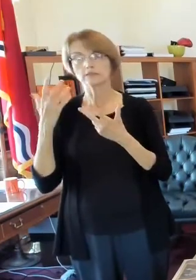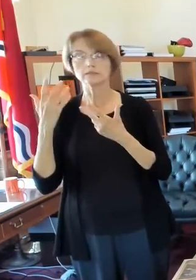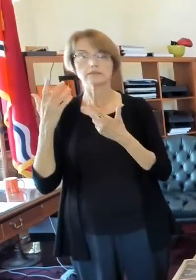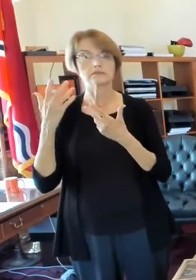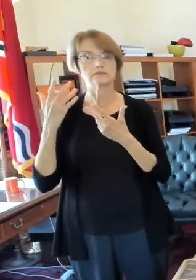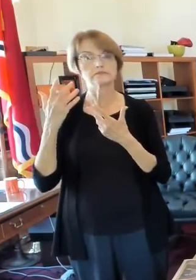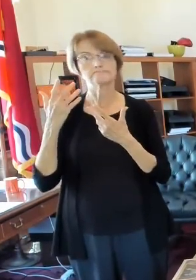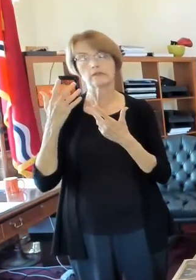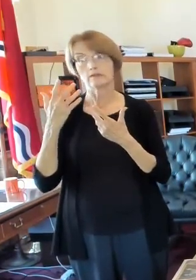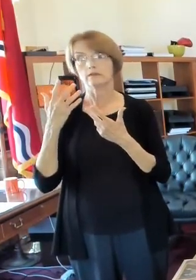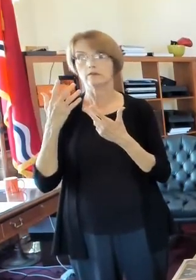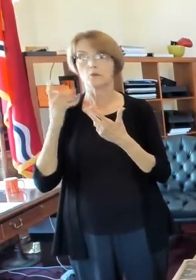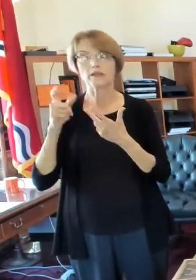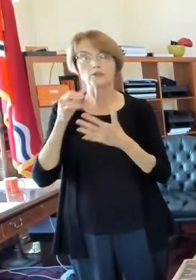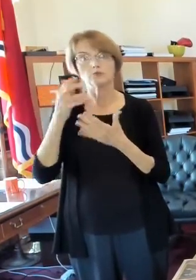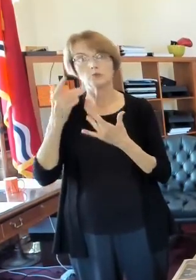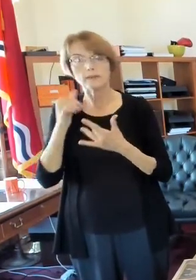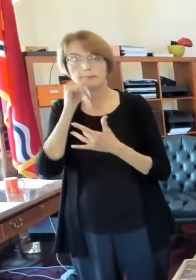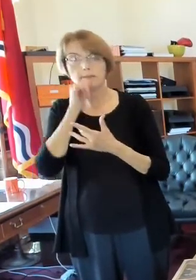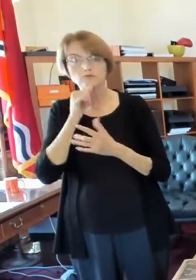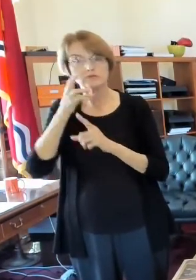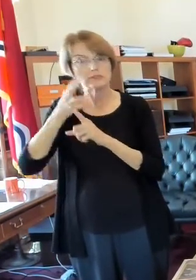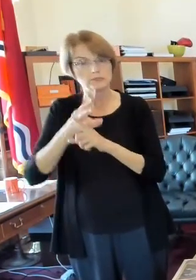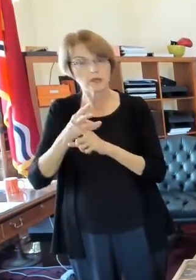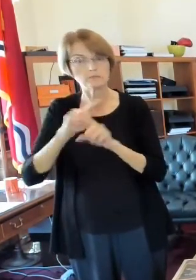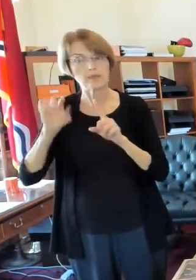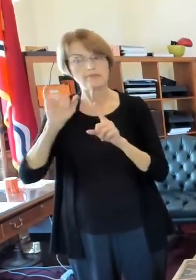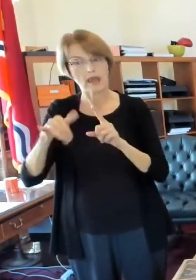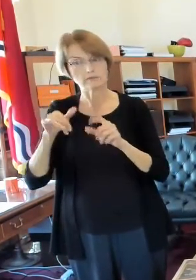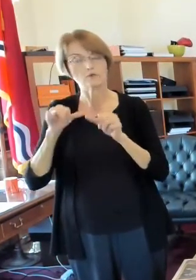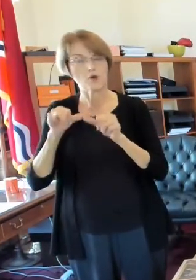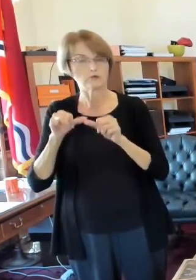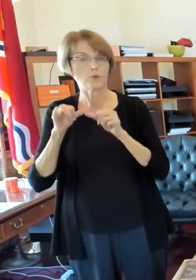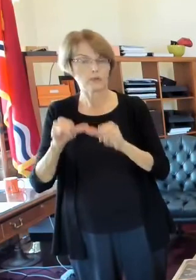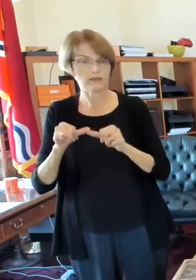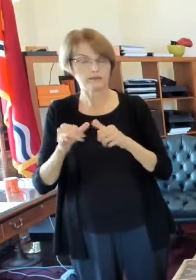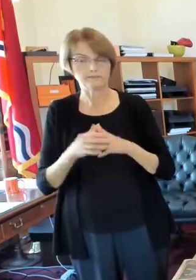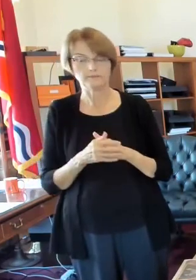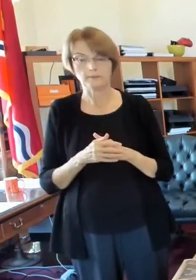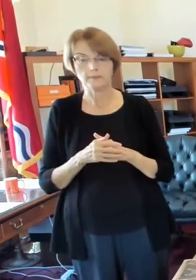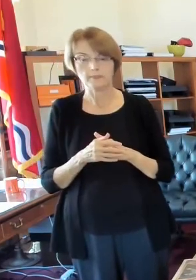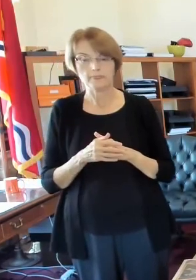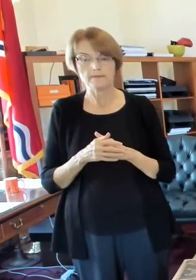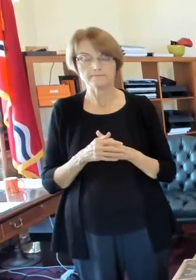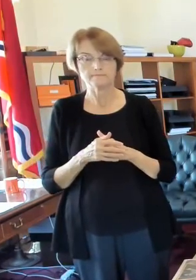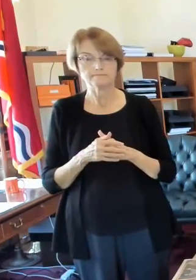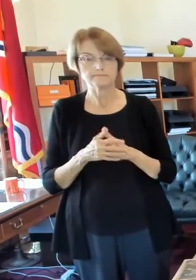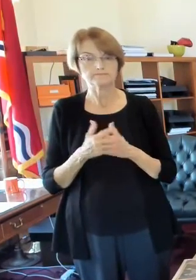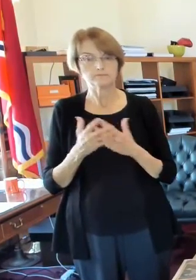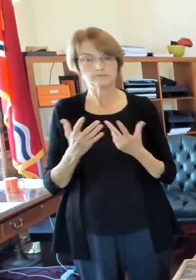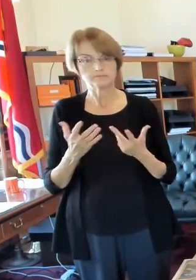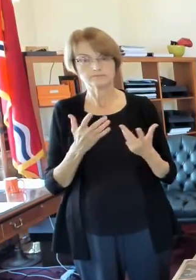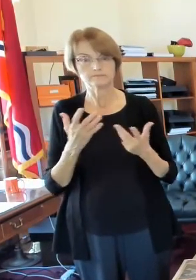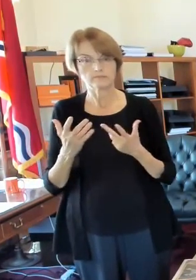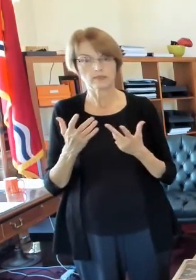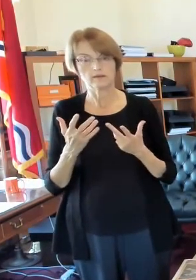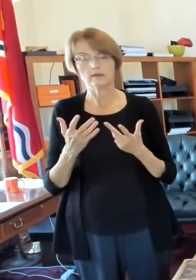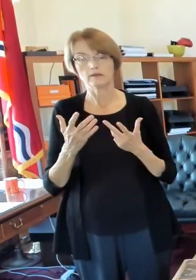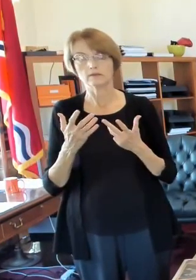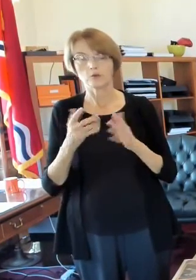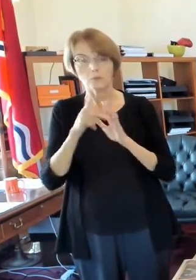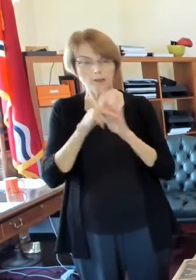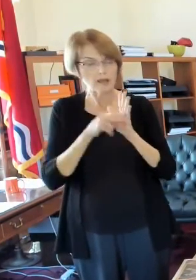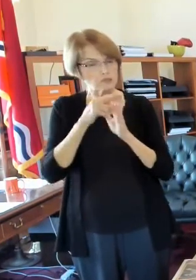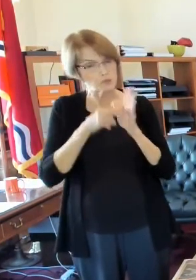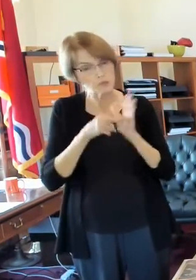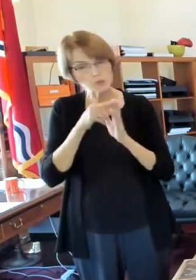months, but it is ongoing, and basically through review of policies and talking